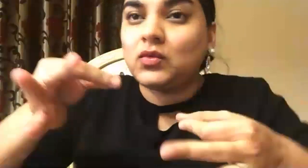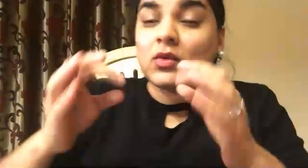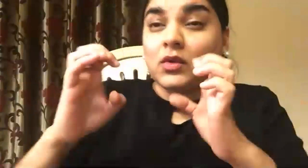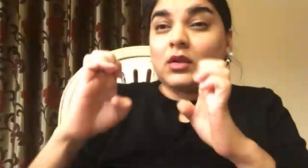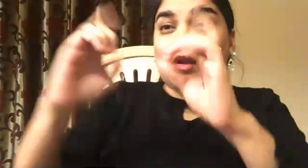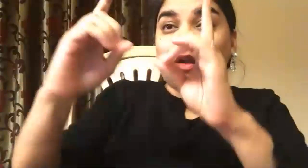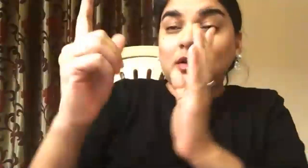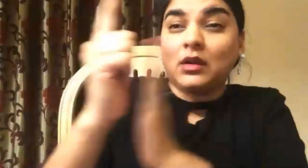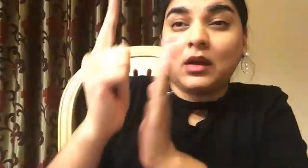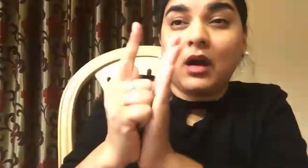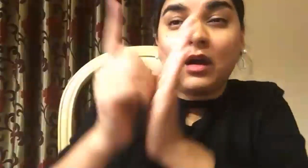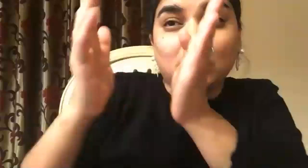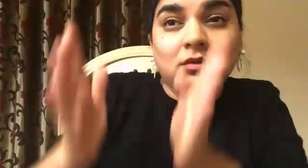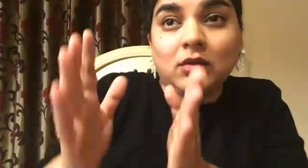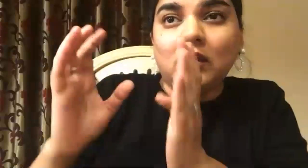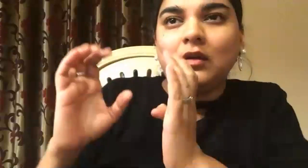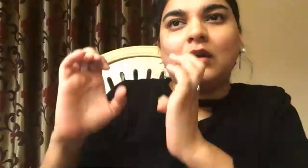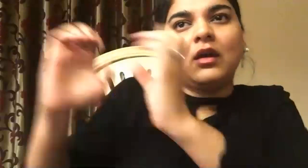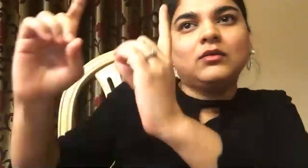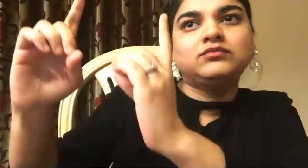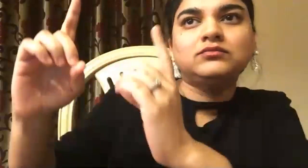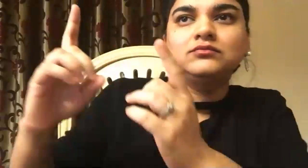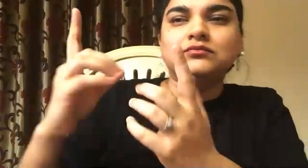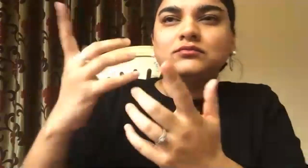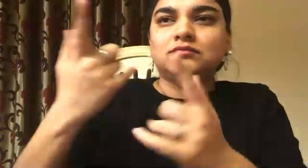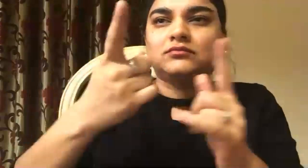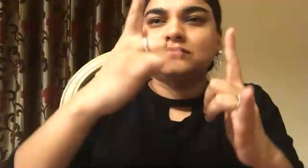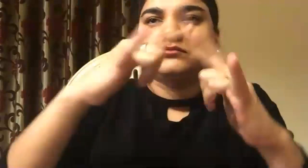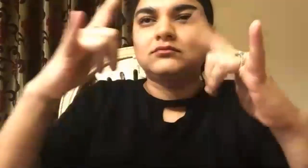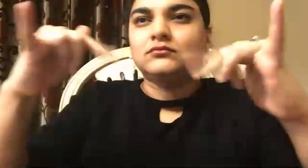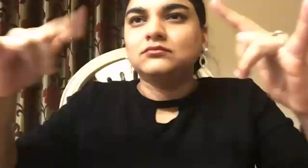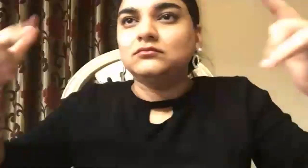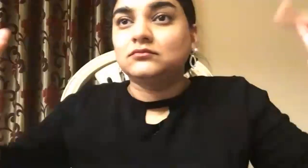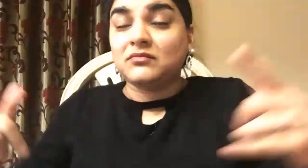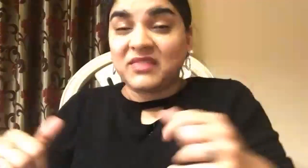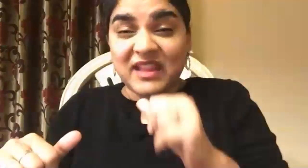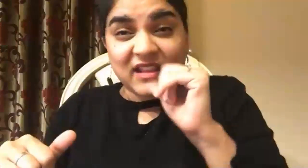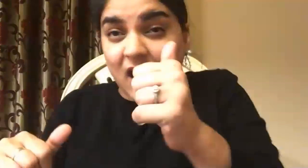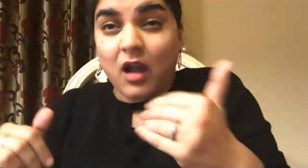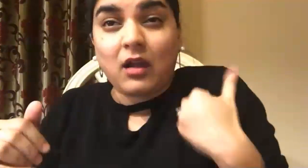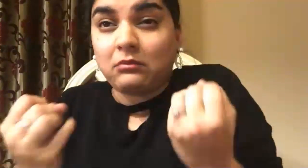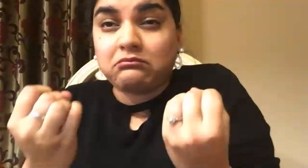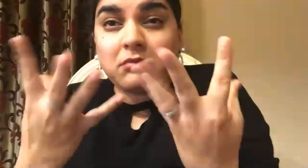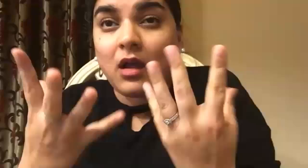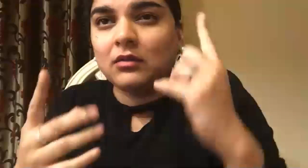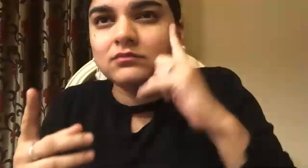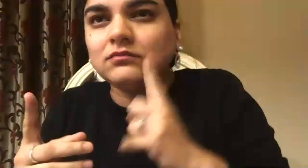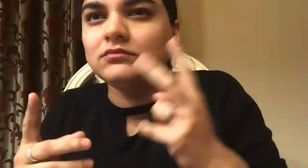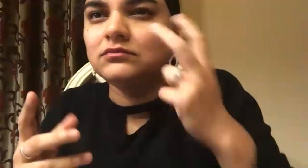criminal justice system doesn't have enough education. Even though the whole entire legal structural system the list goes on and on. There's no exposure